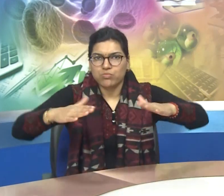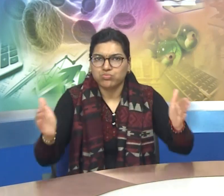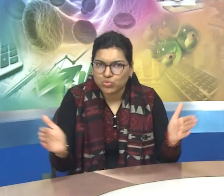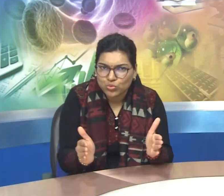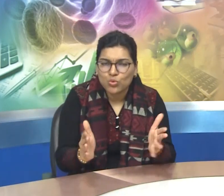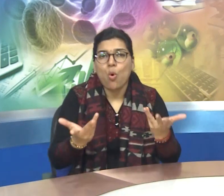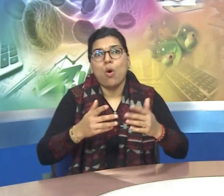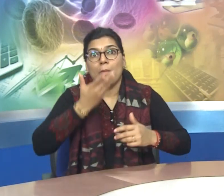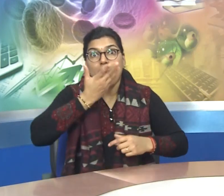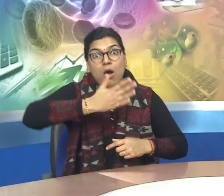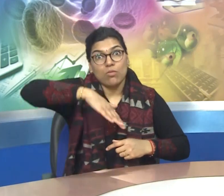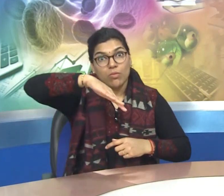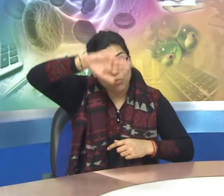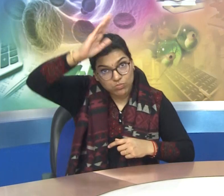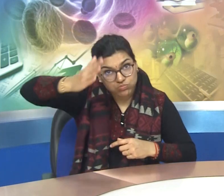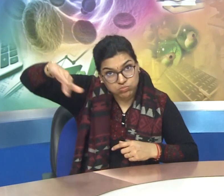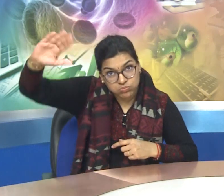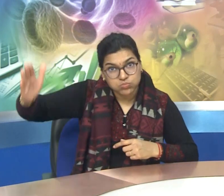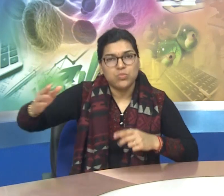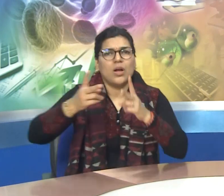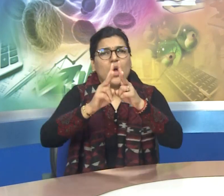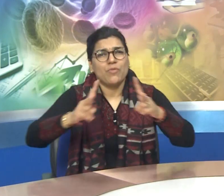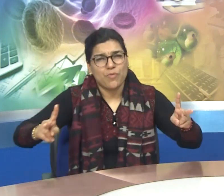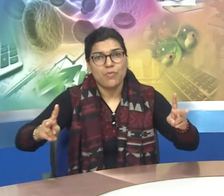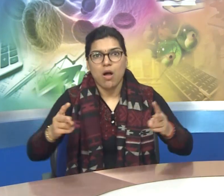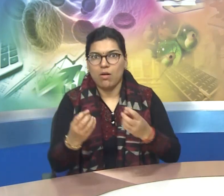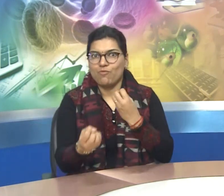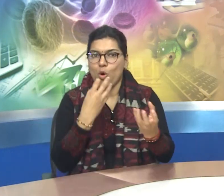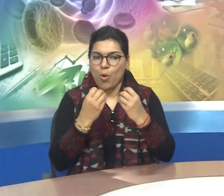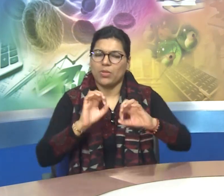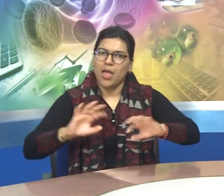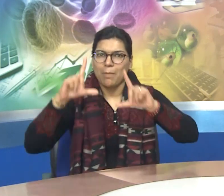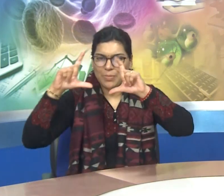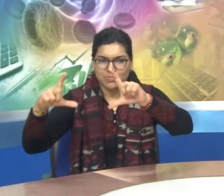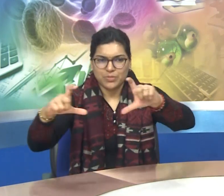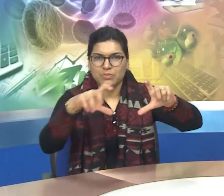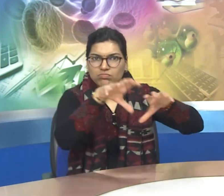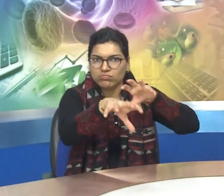lakes, and mountains